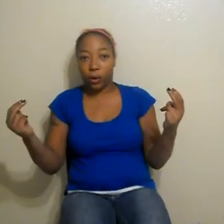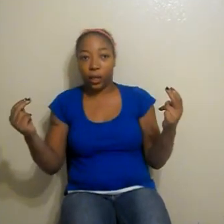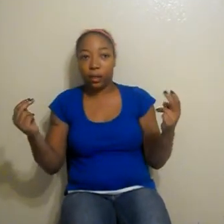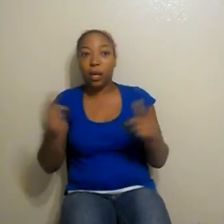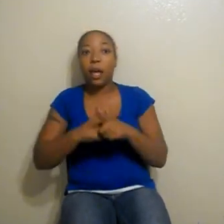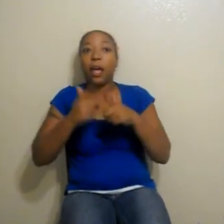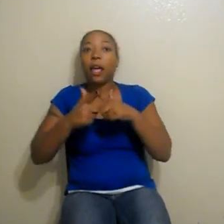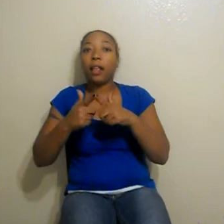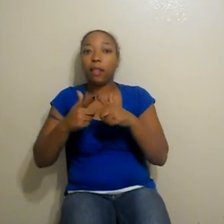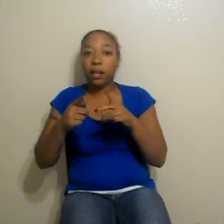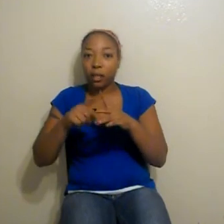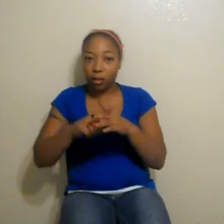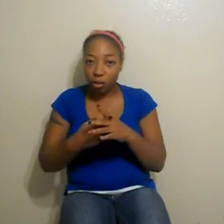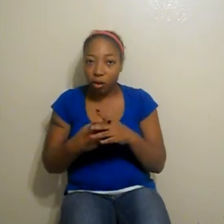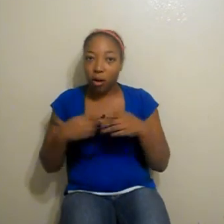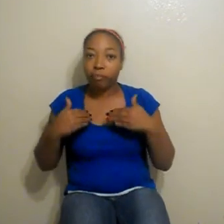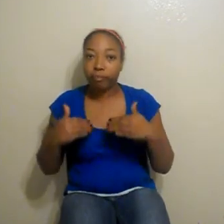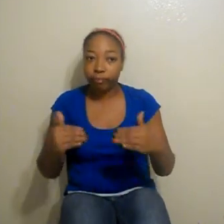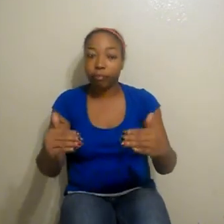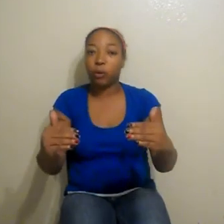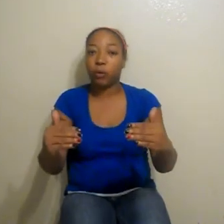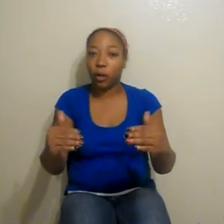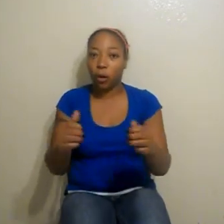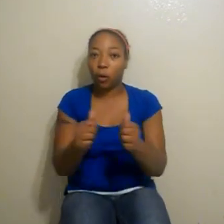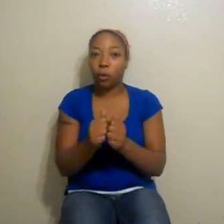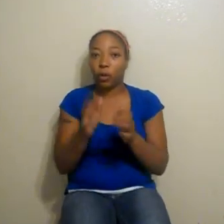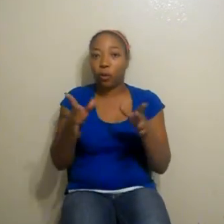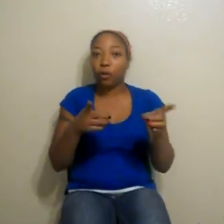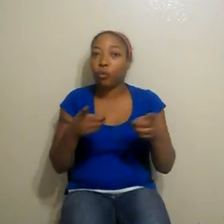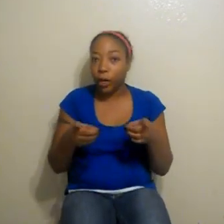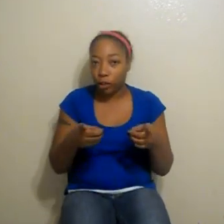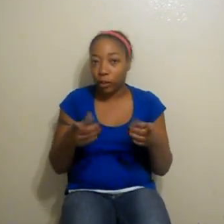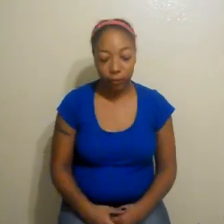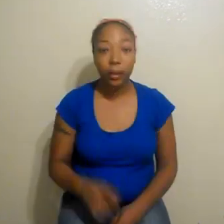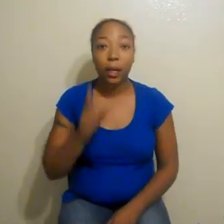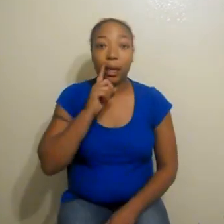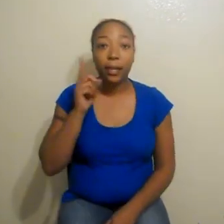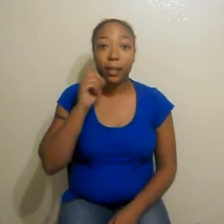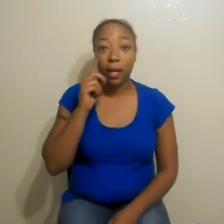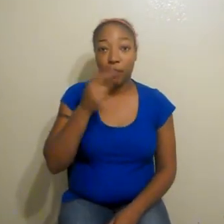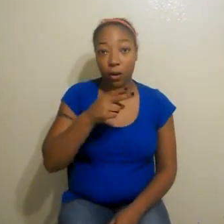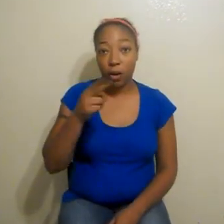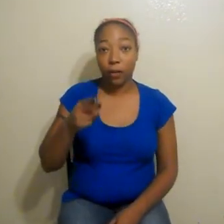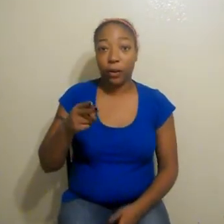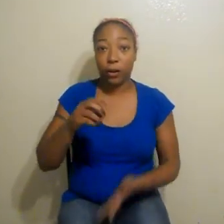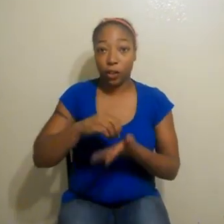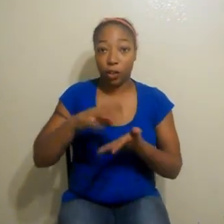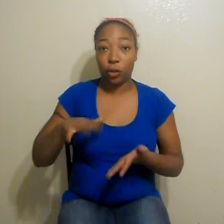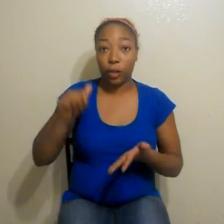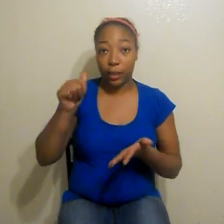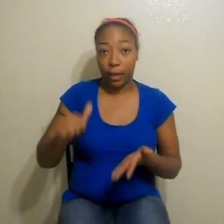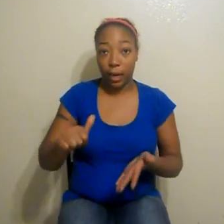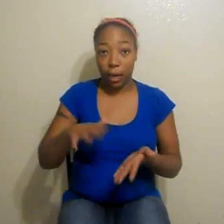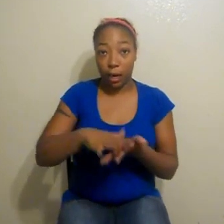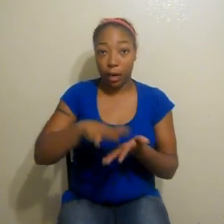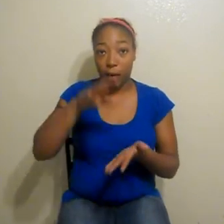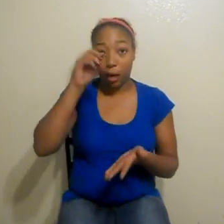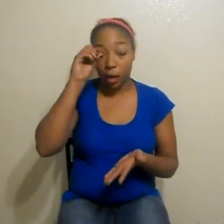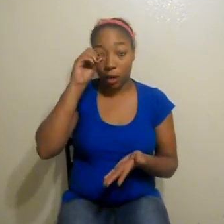noise, and then start moving on with your directions. Deaf and hard of hearing students can